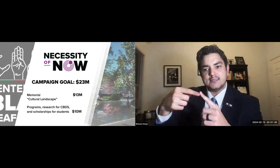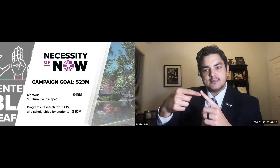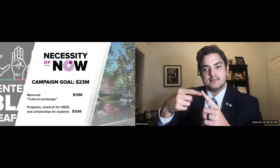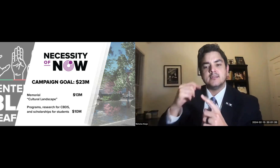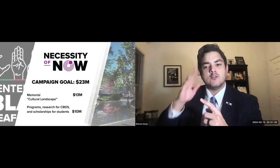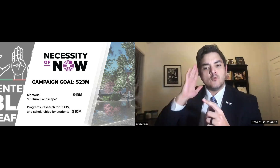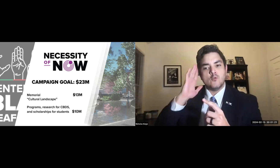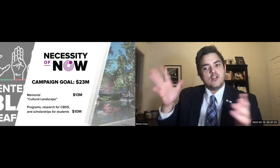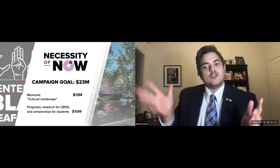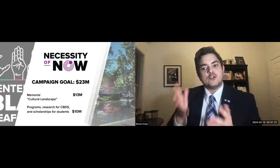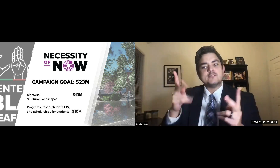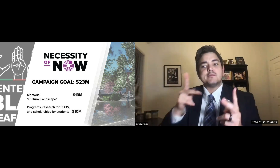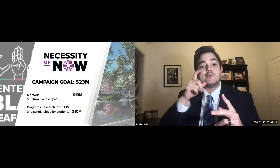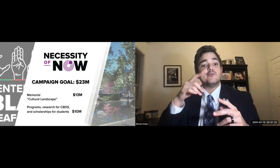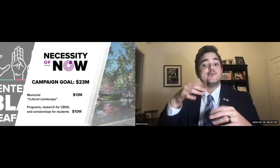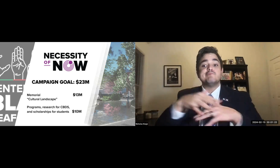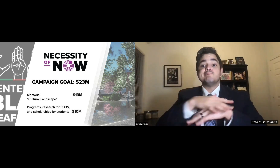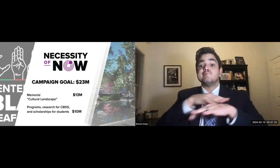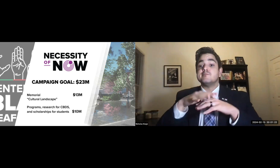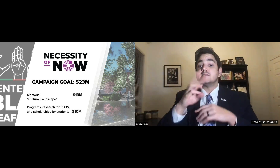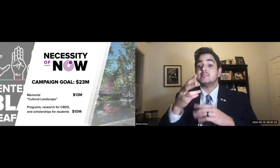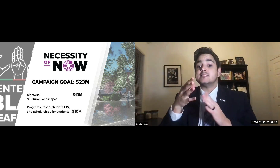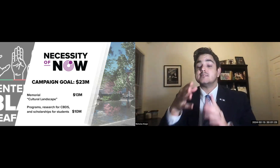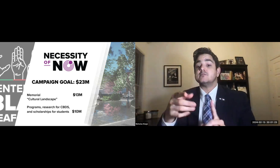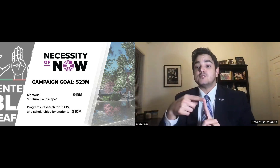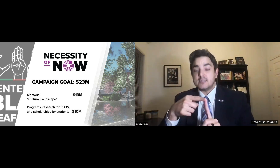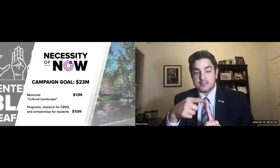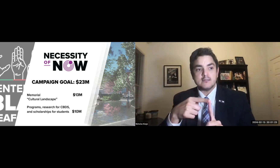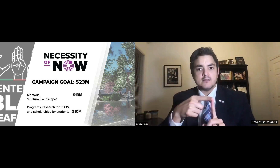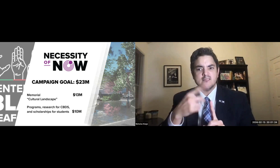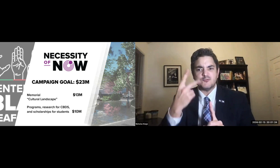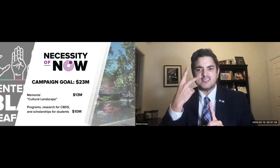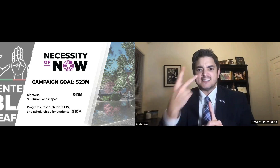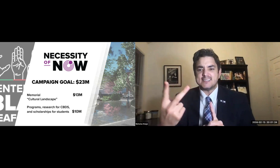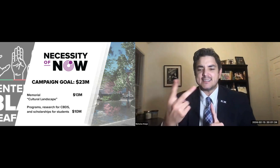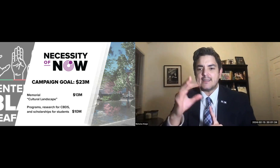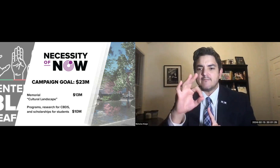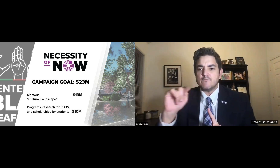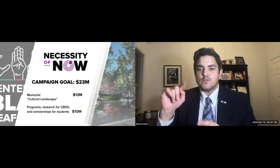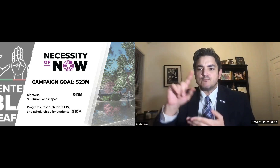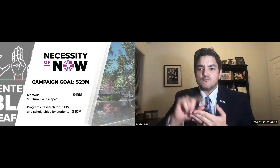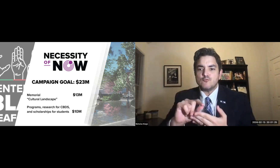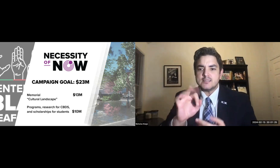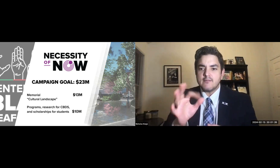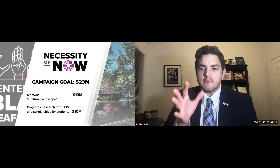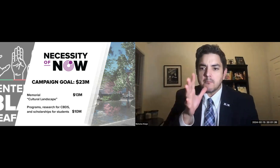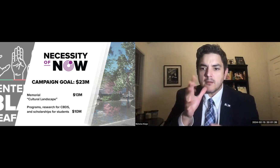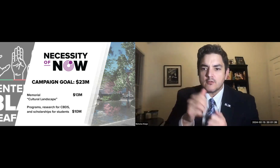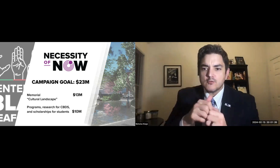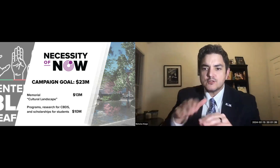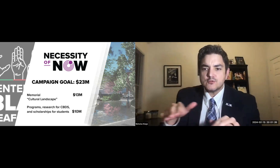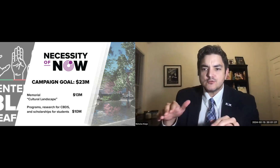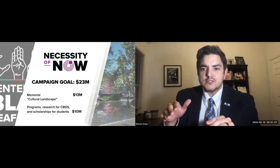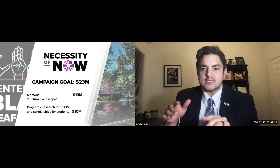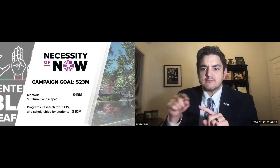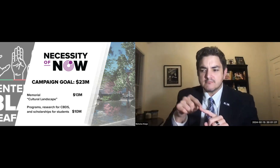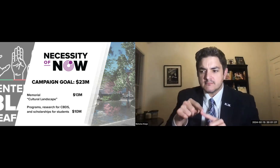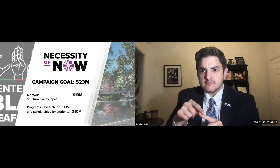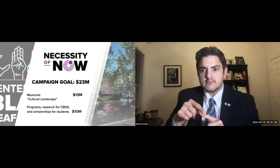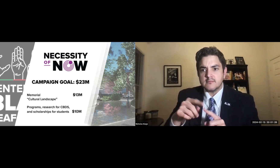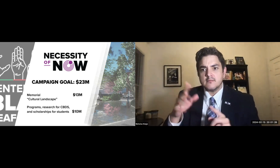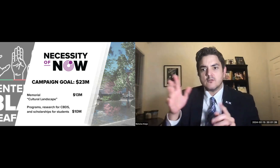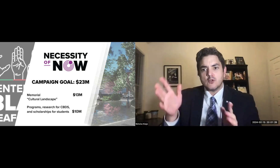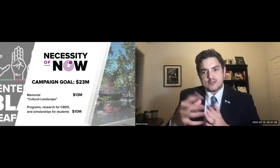we're going to connect that with our 6th Street Creativity Way project. So it'll be a gateway to 6th Street, and it's